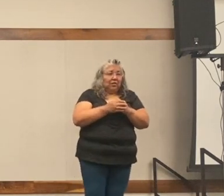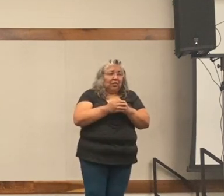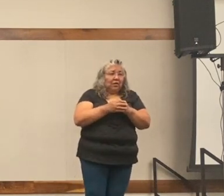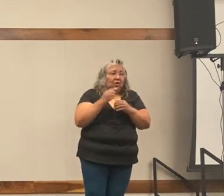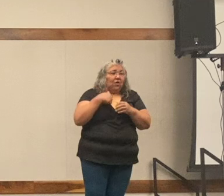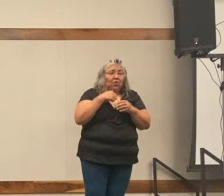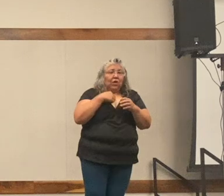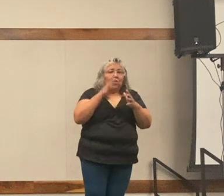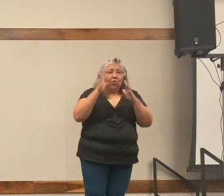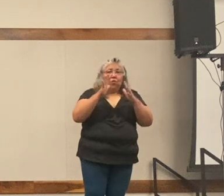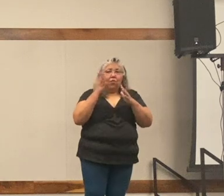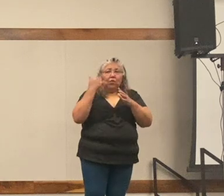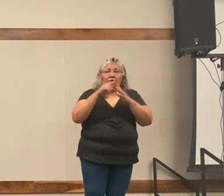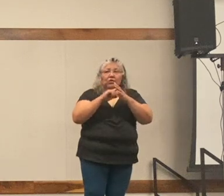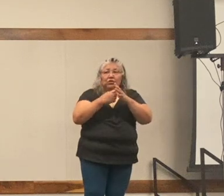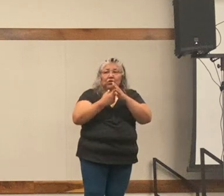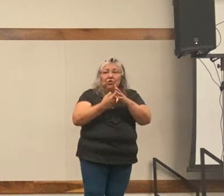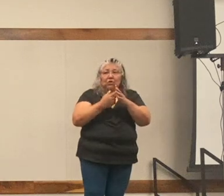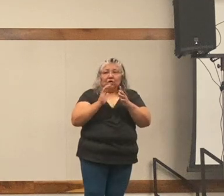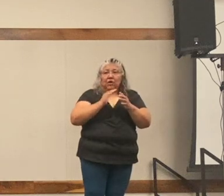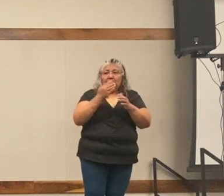we were launching